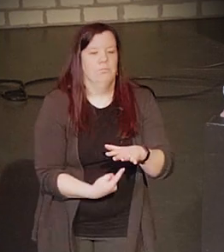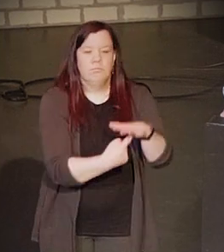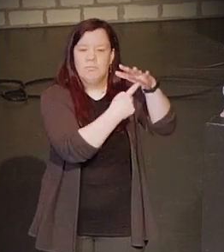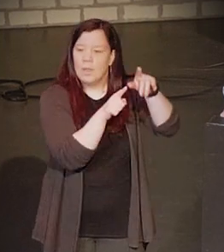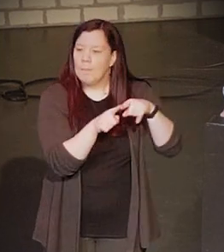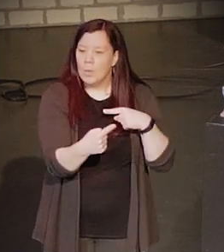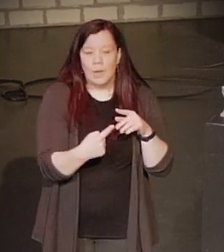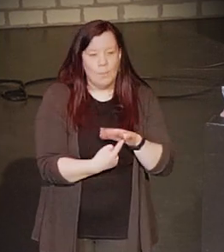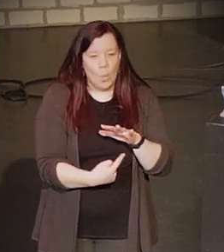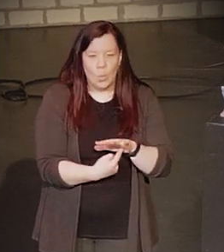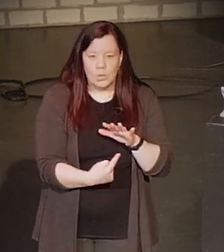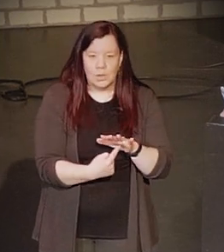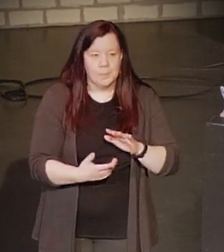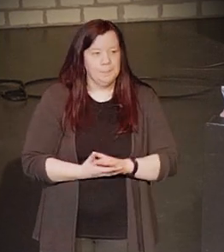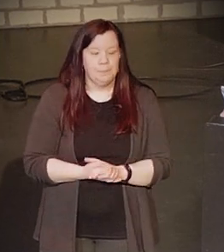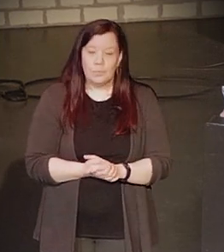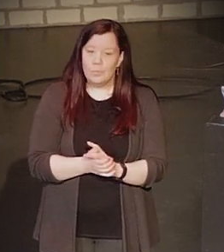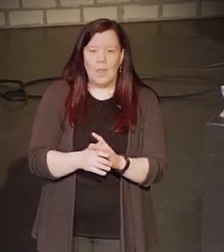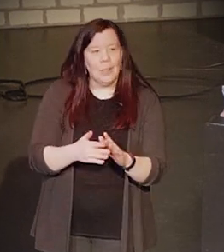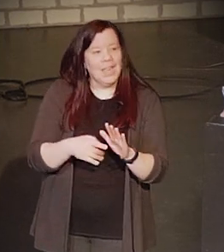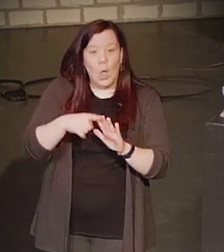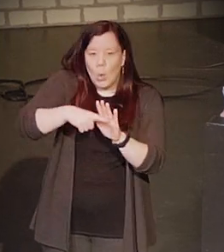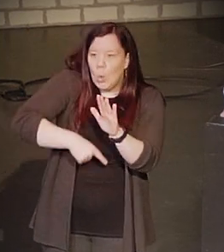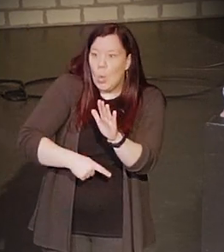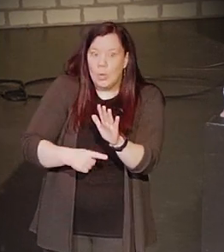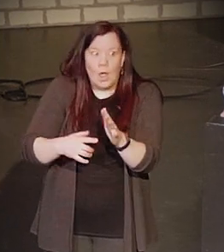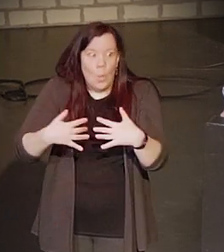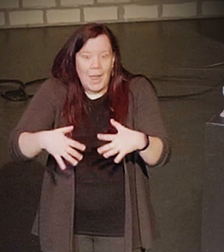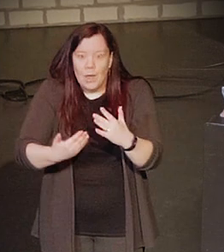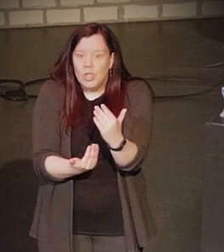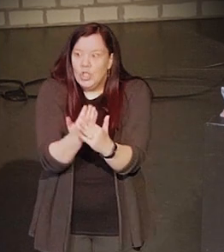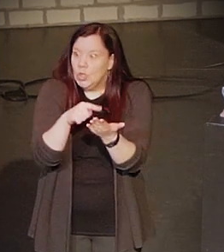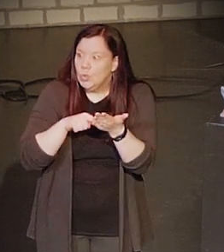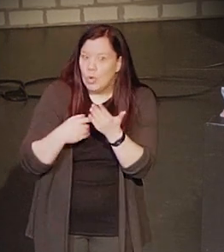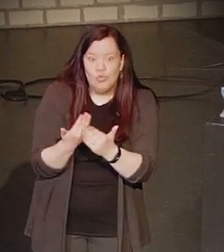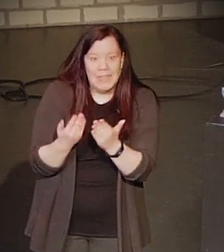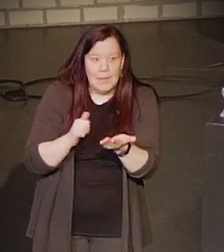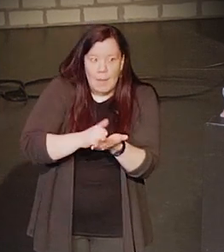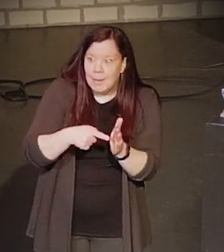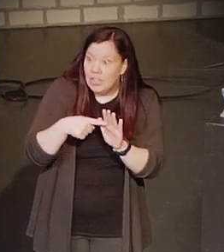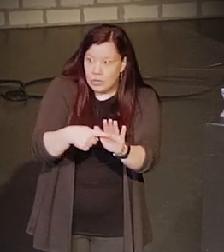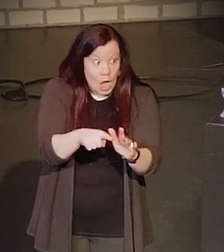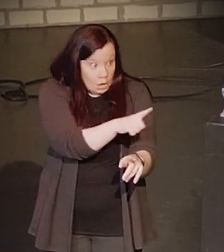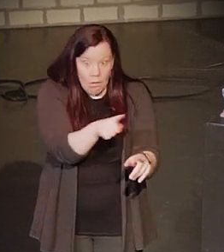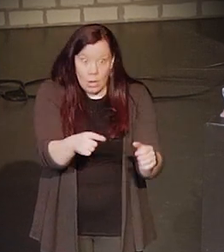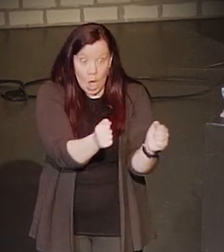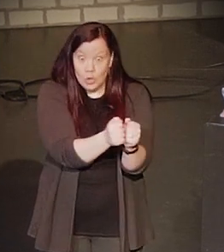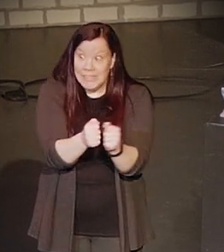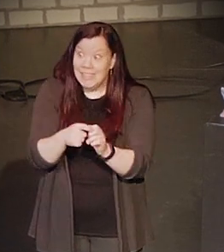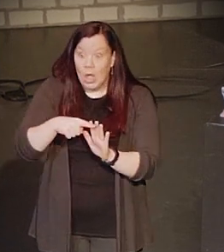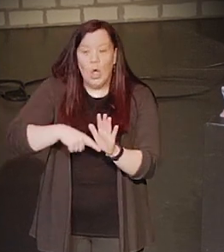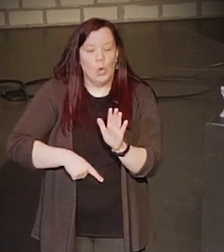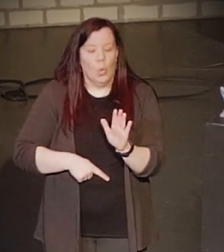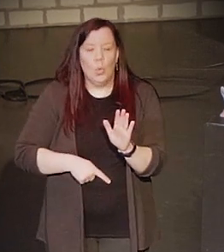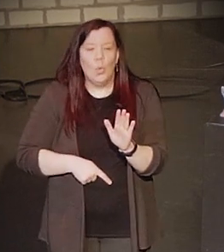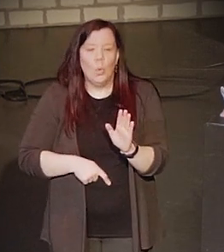city in which the laws were all shiny and new and republished for everyone to see, and which supposedly everyone was on an equal footing in order to